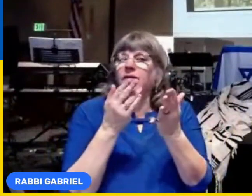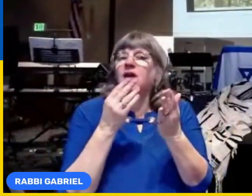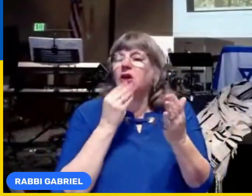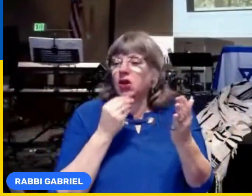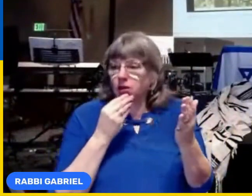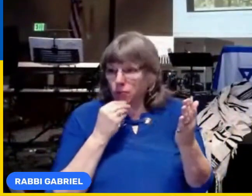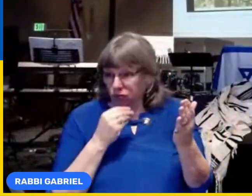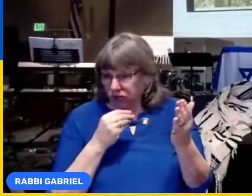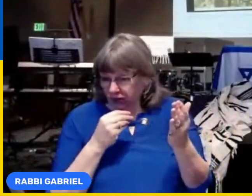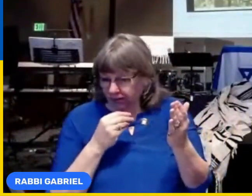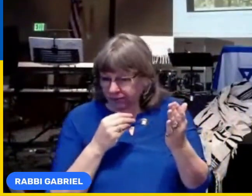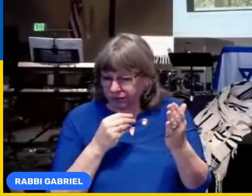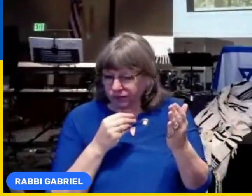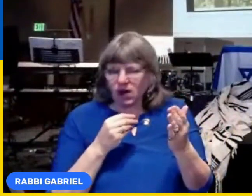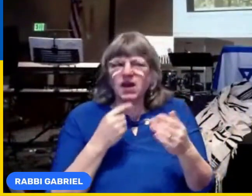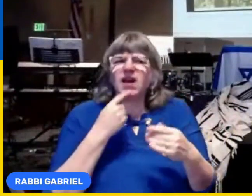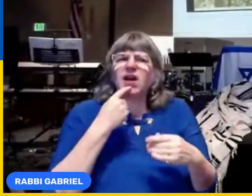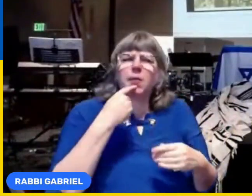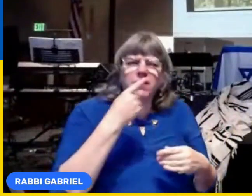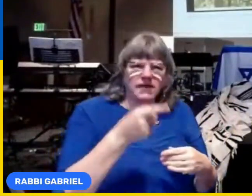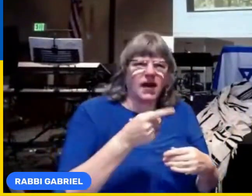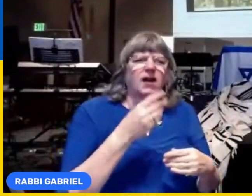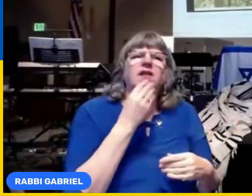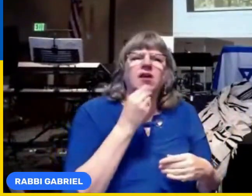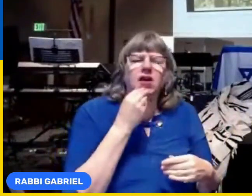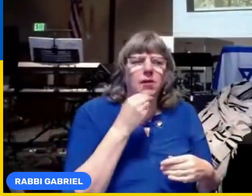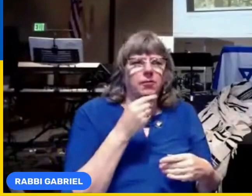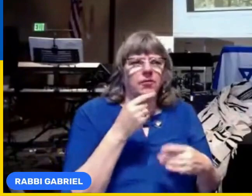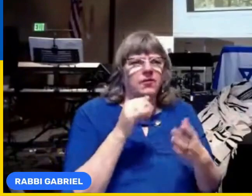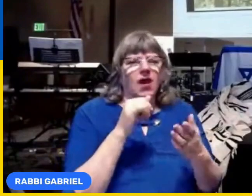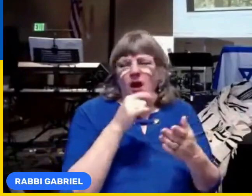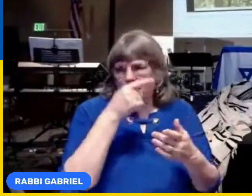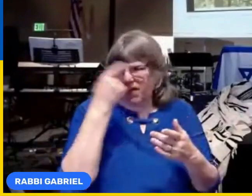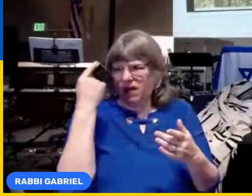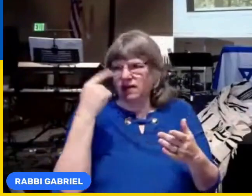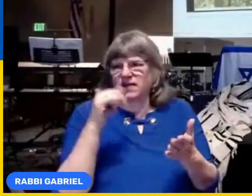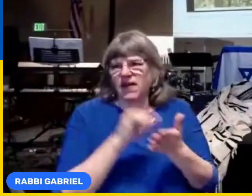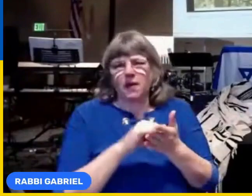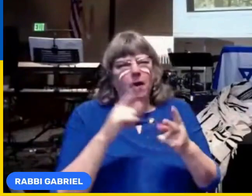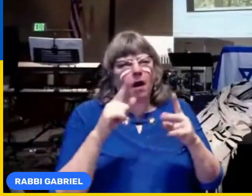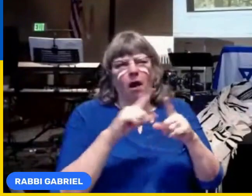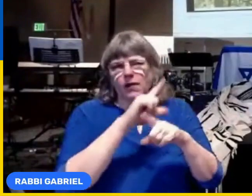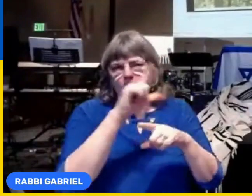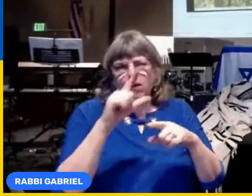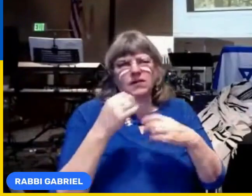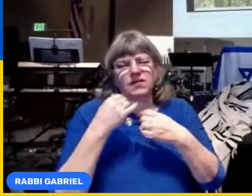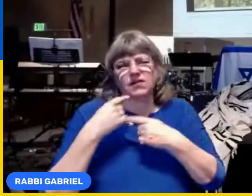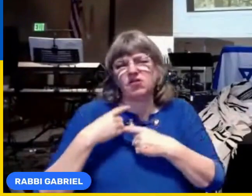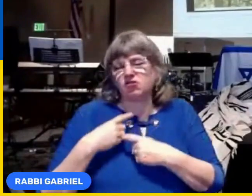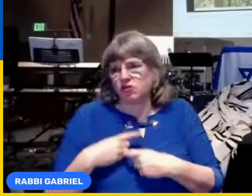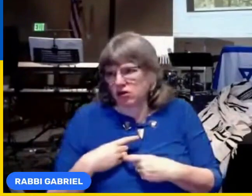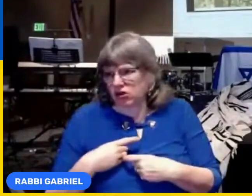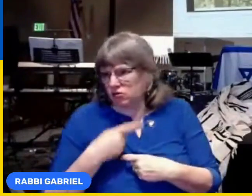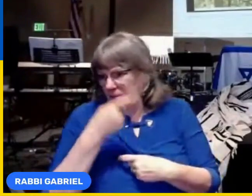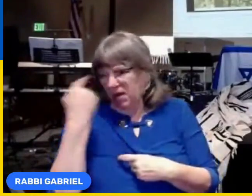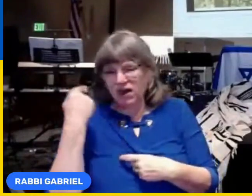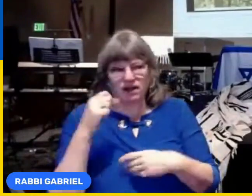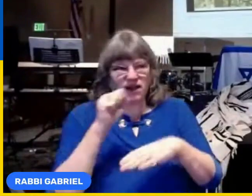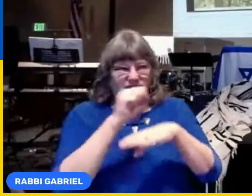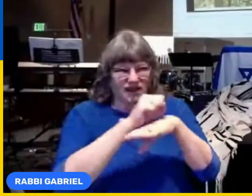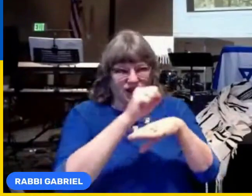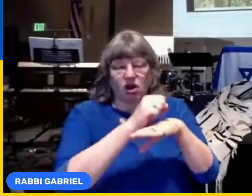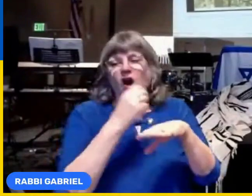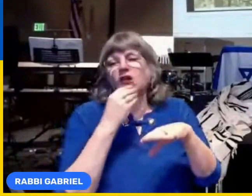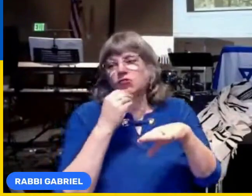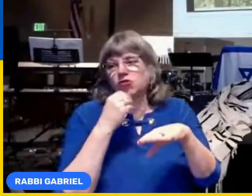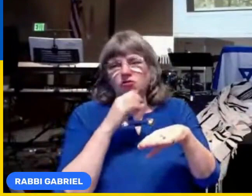you're rejected from the temple, from this earthly high priest, but you have a better high priest in Yeshua. He tried to